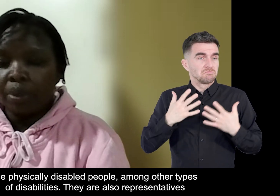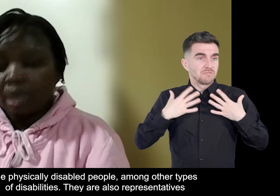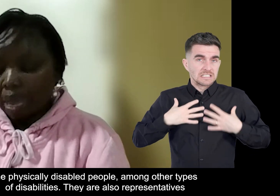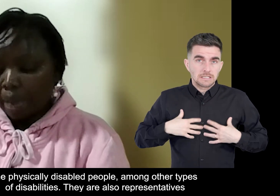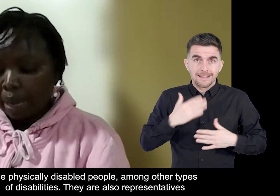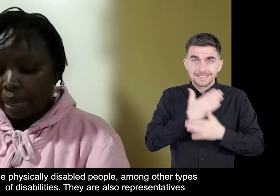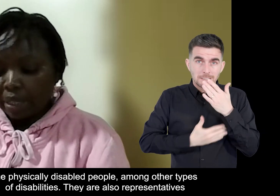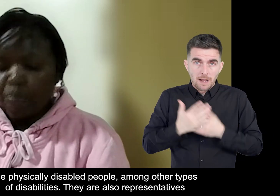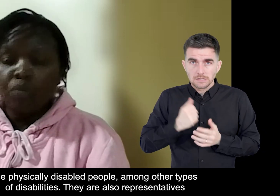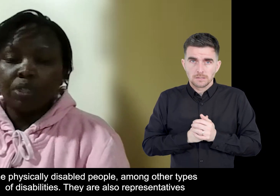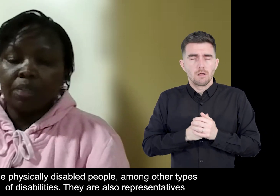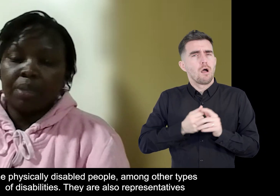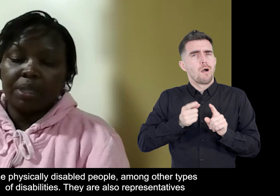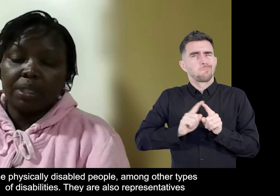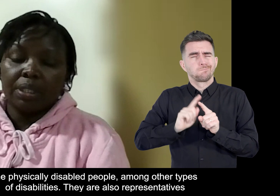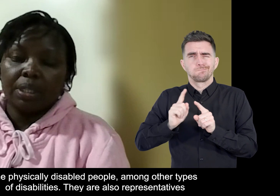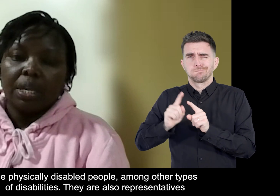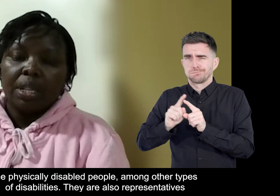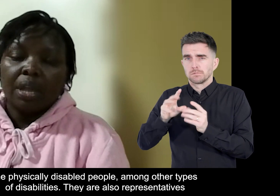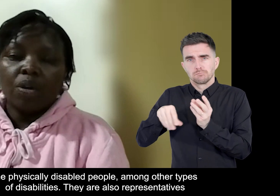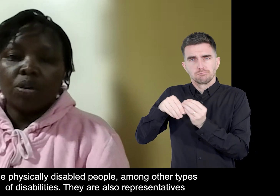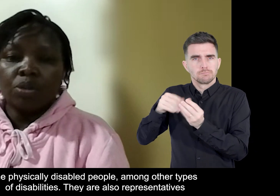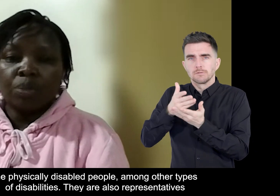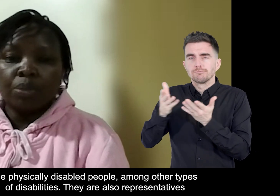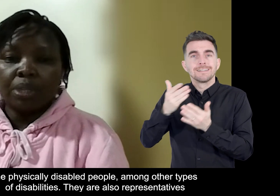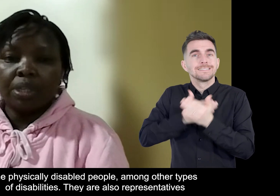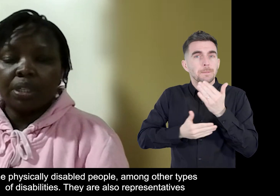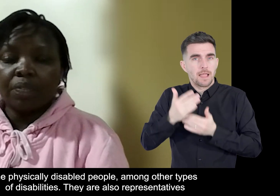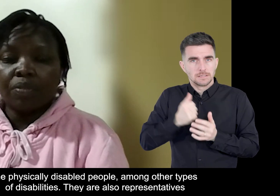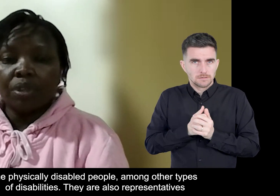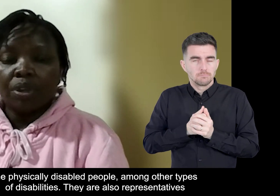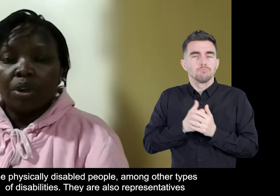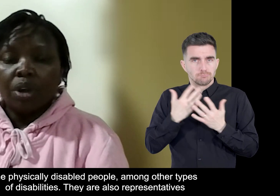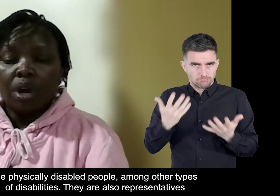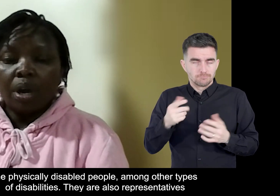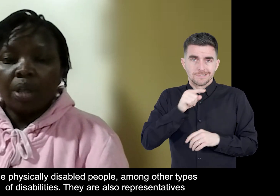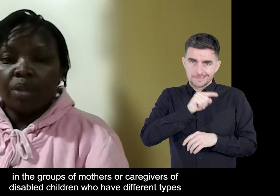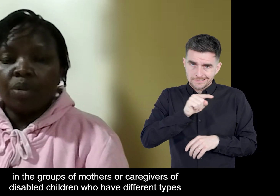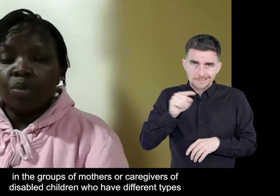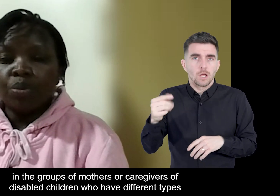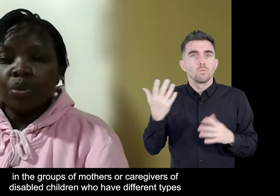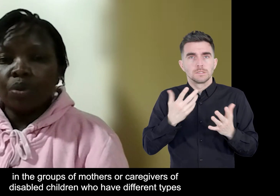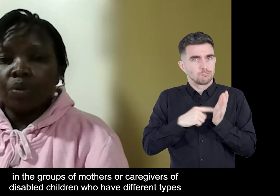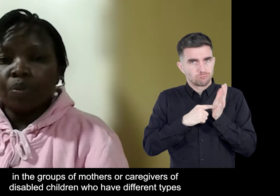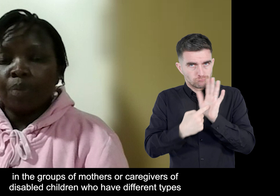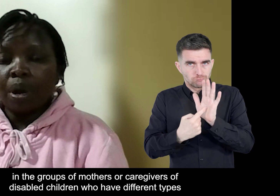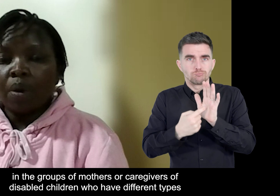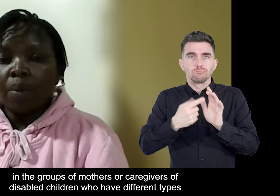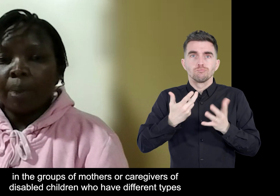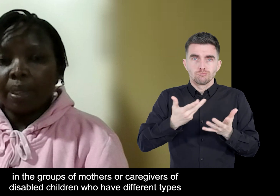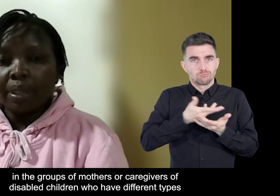disabled people, among other types of disabilities. They are also representatives in the groups